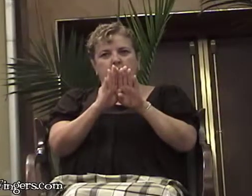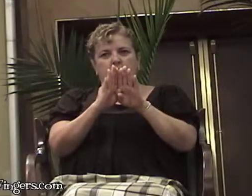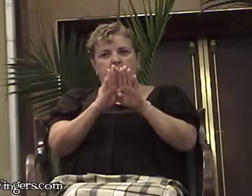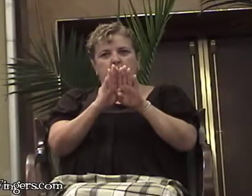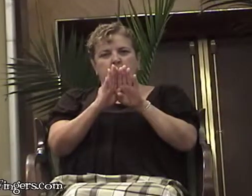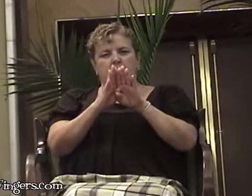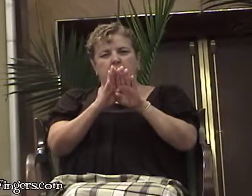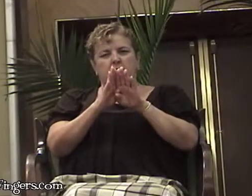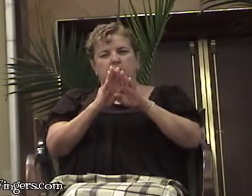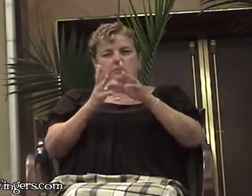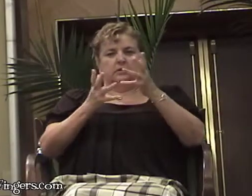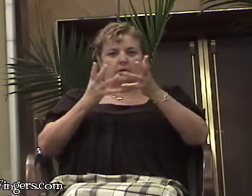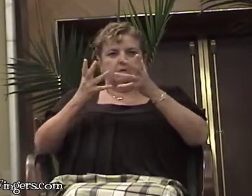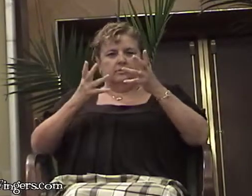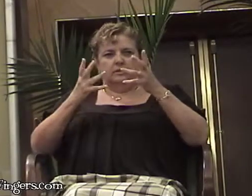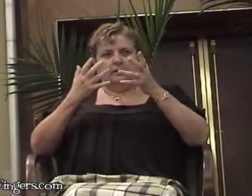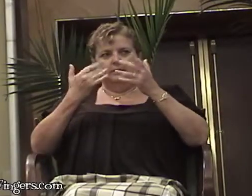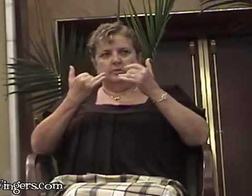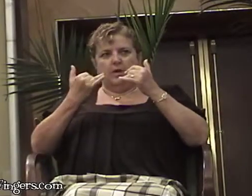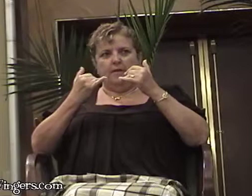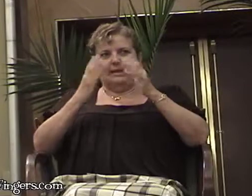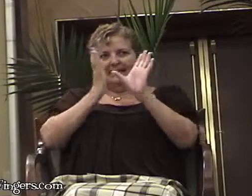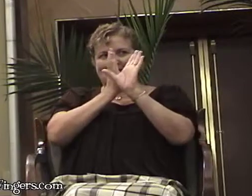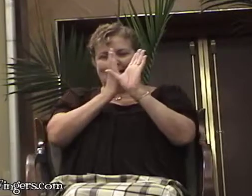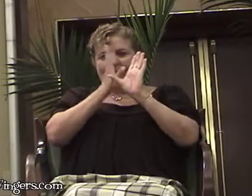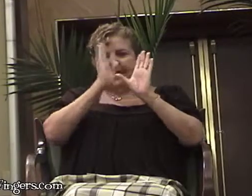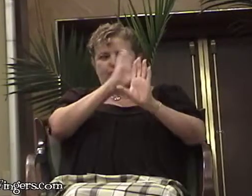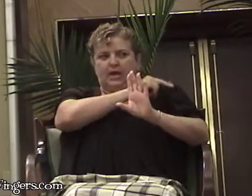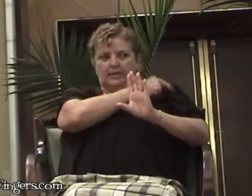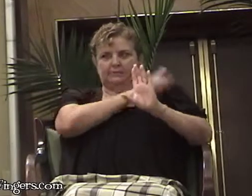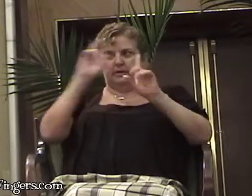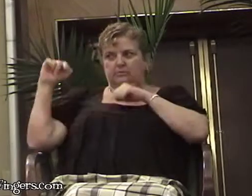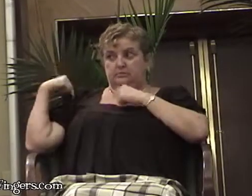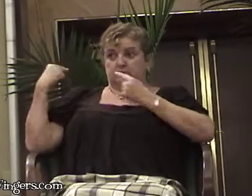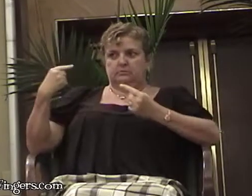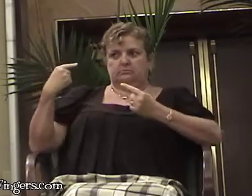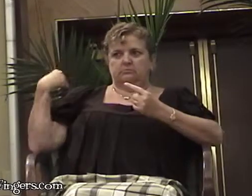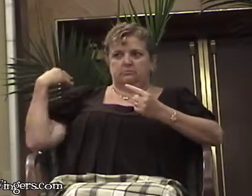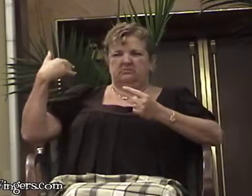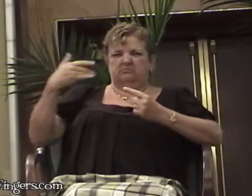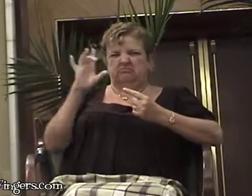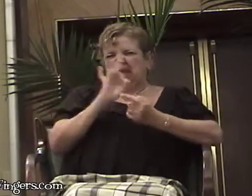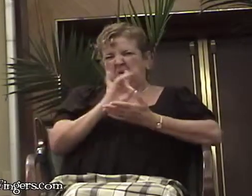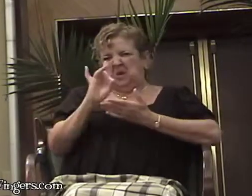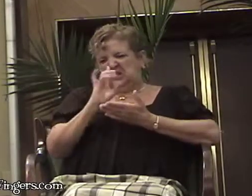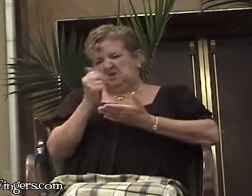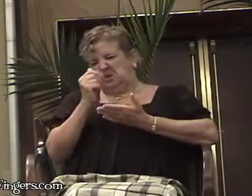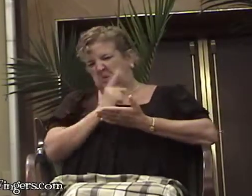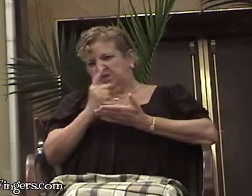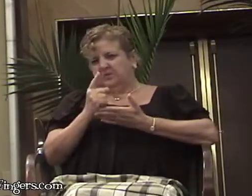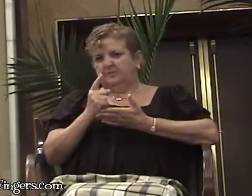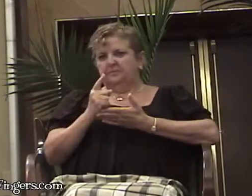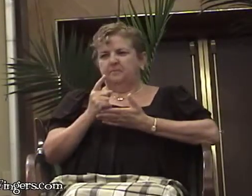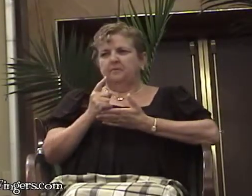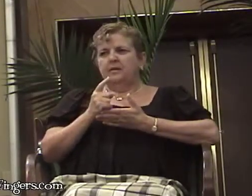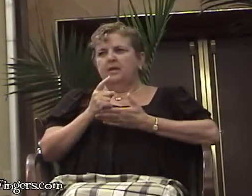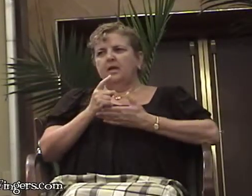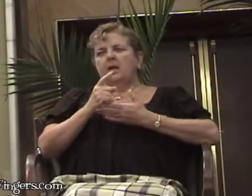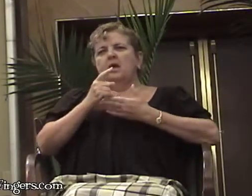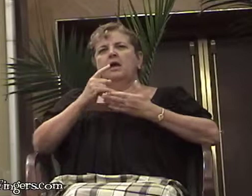various nonwards under my belt. So I make my way down into the day room, and in the day room, up on the wall, they had the large window shades of the 12 steps of the 12